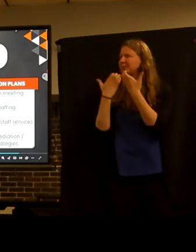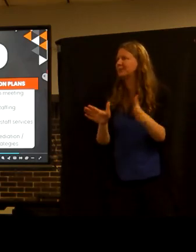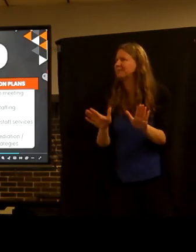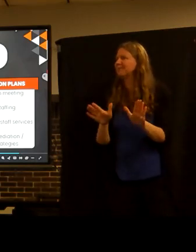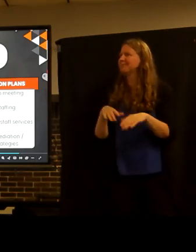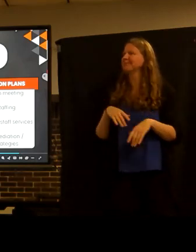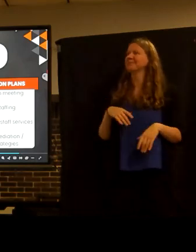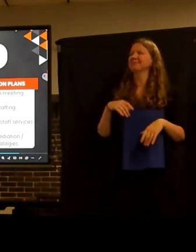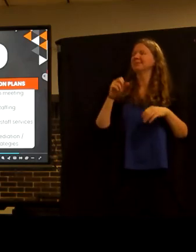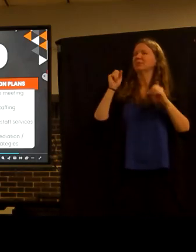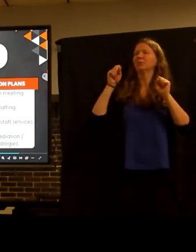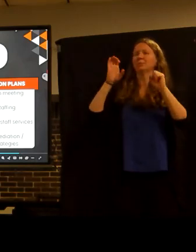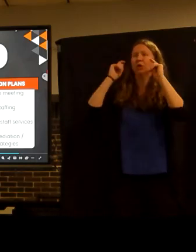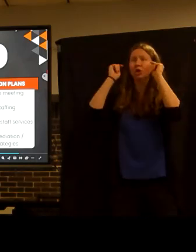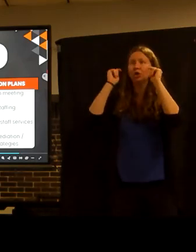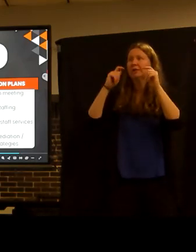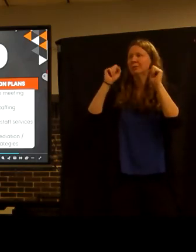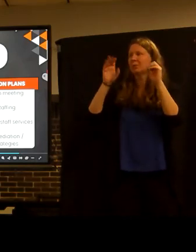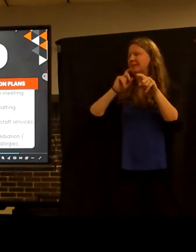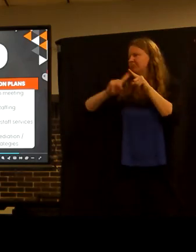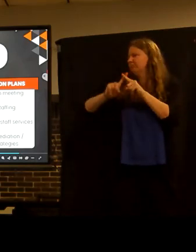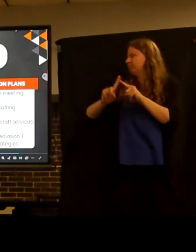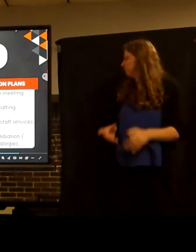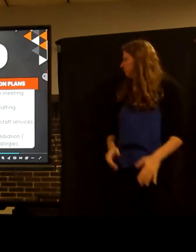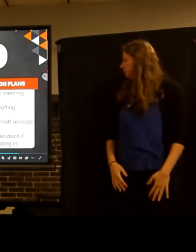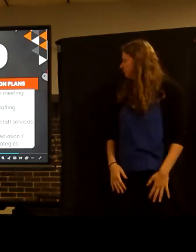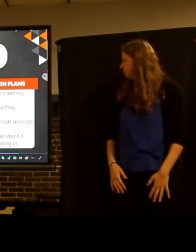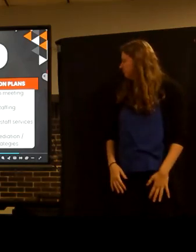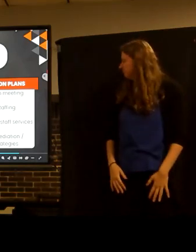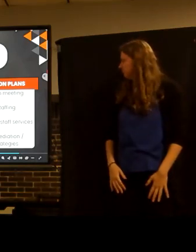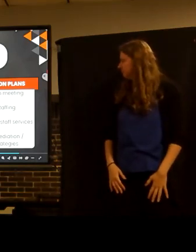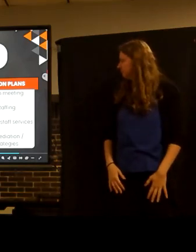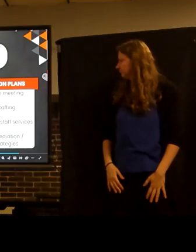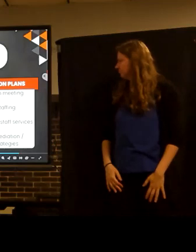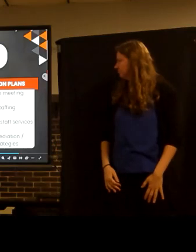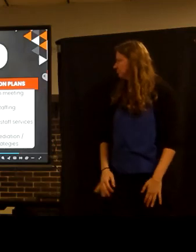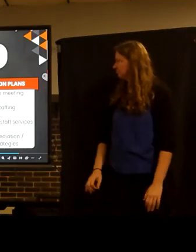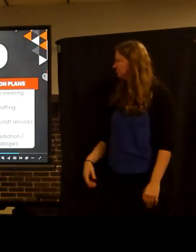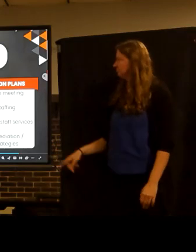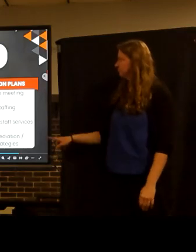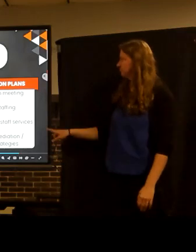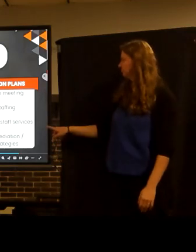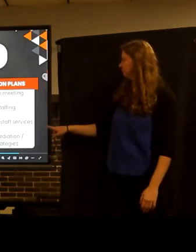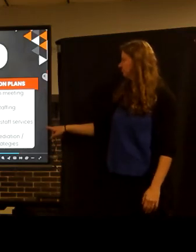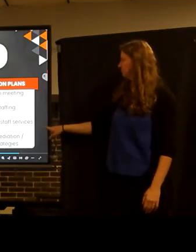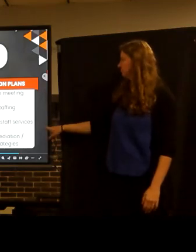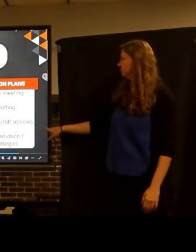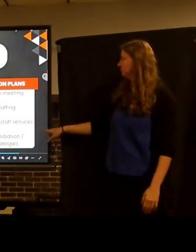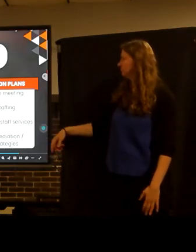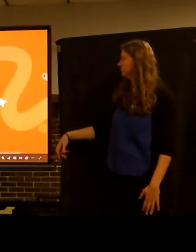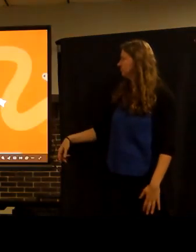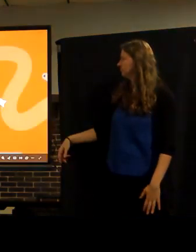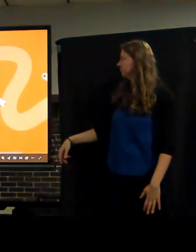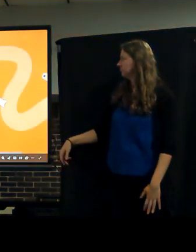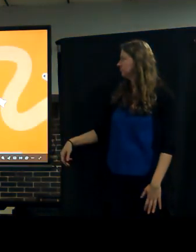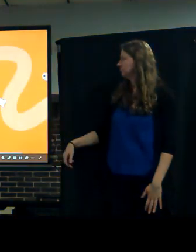get additional guided reading within the classroom. They could get tutoring and a variety of other things to support